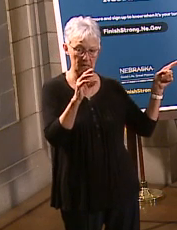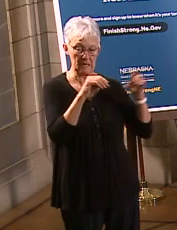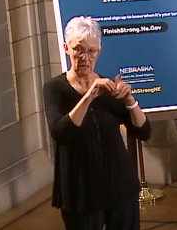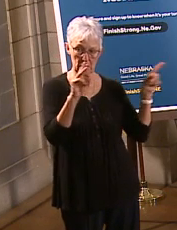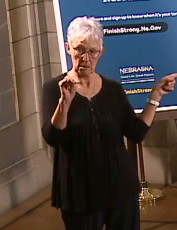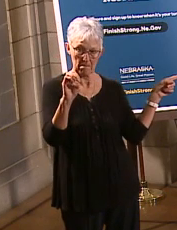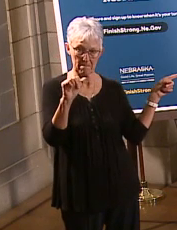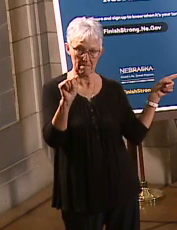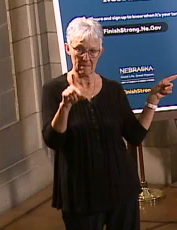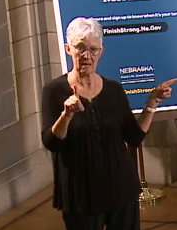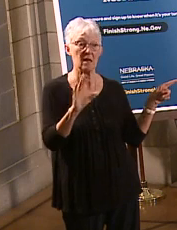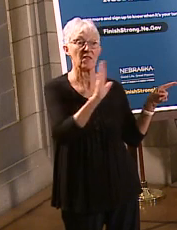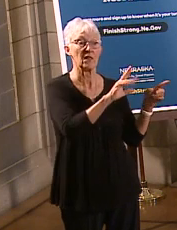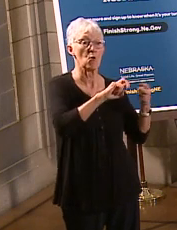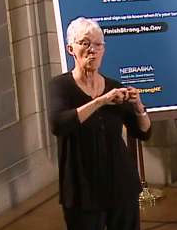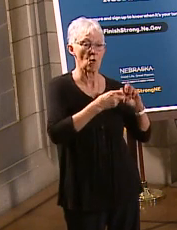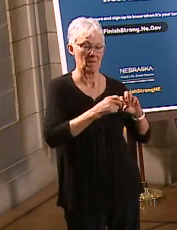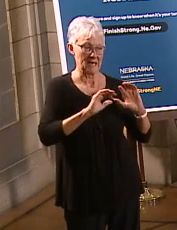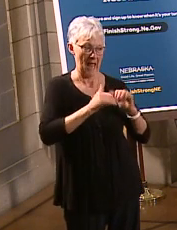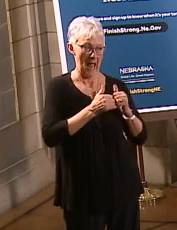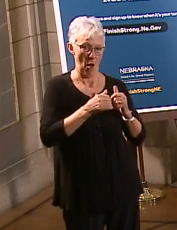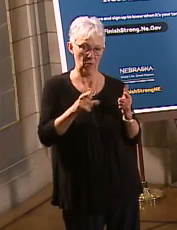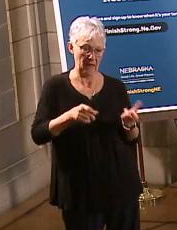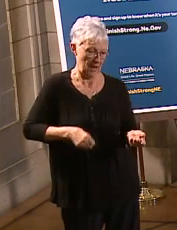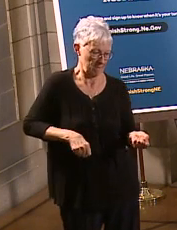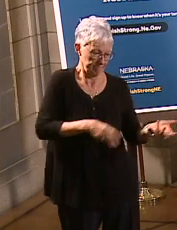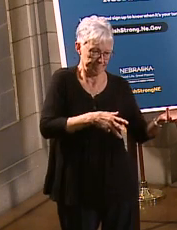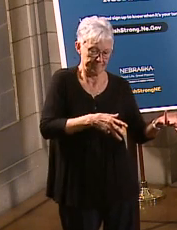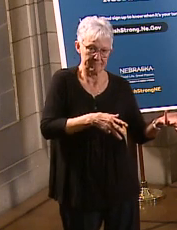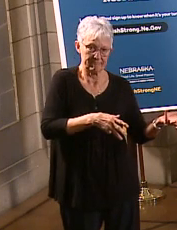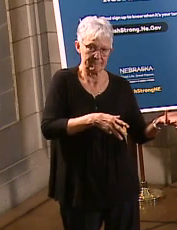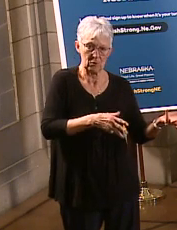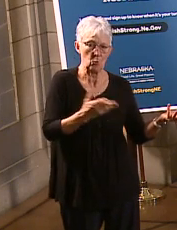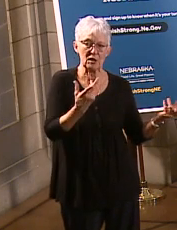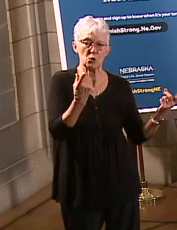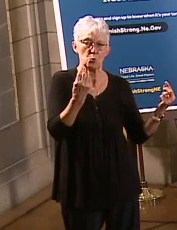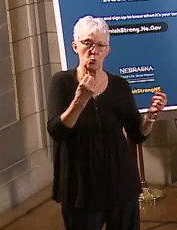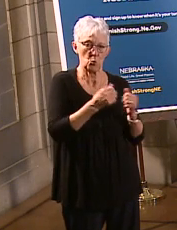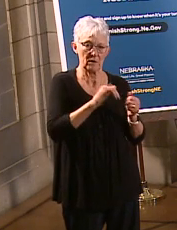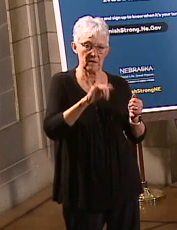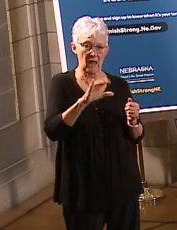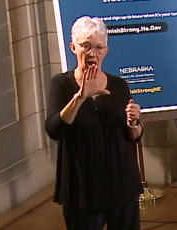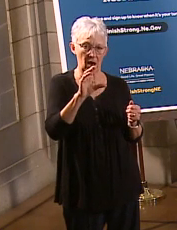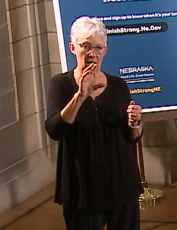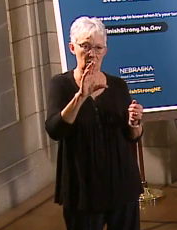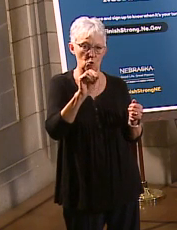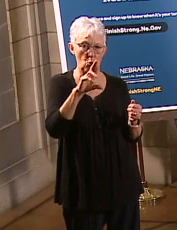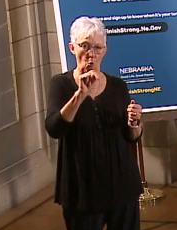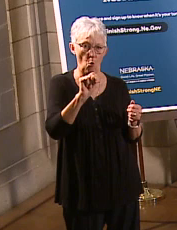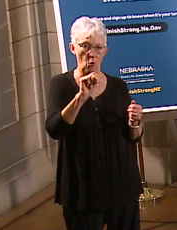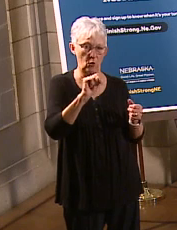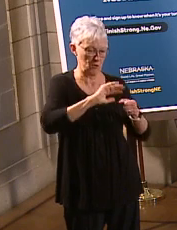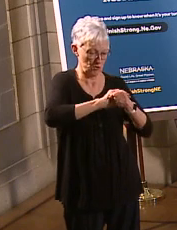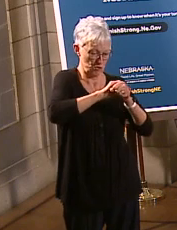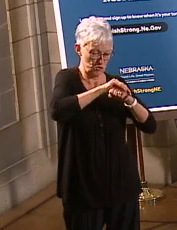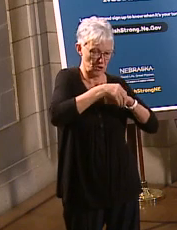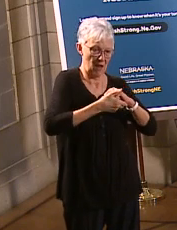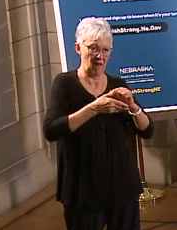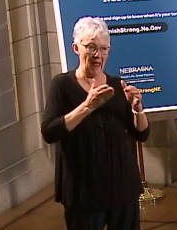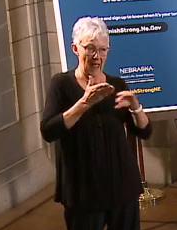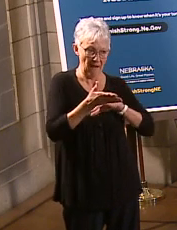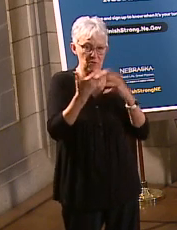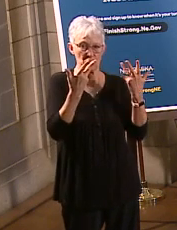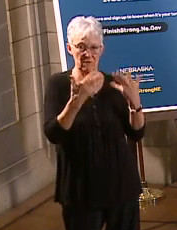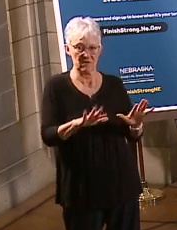that's going on there. So that was the only plant that we have here in the state of Nebraska that uses that process. All of our